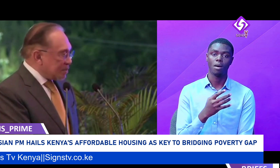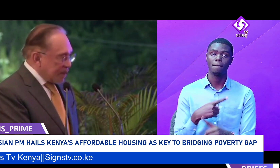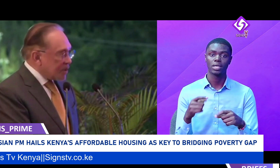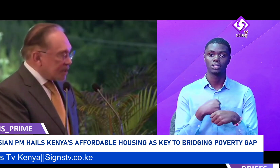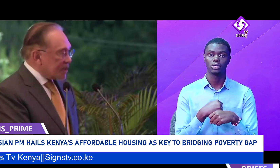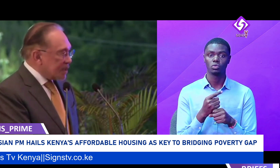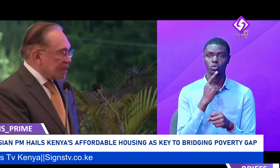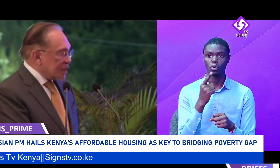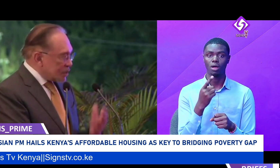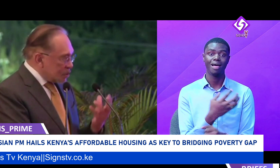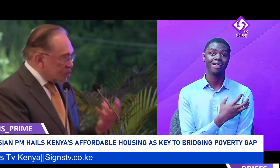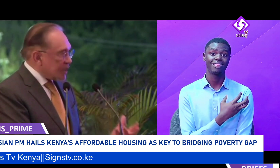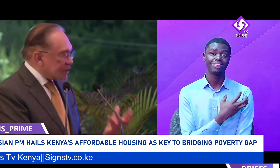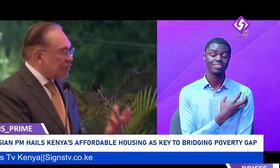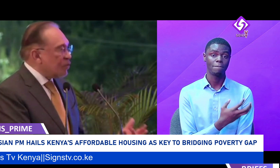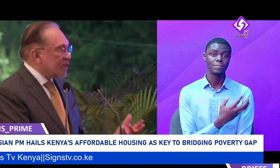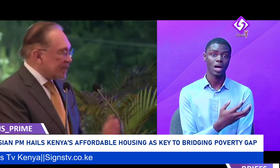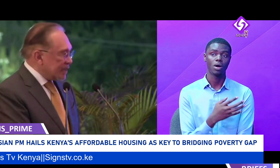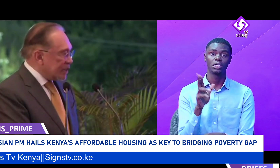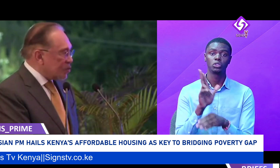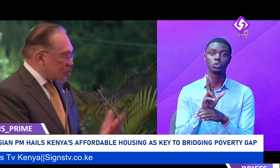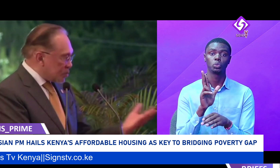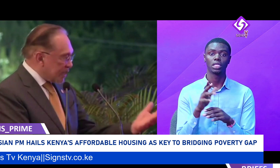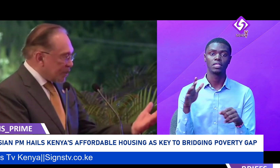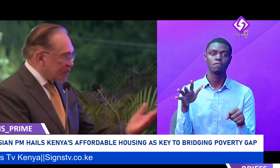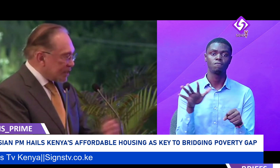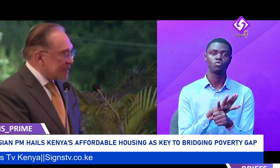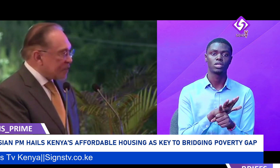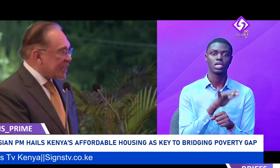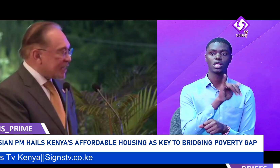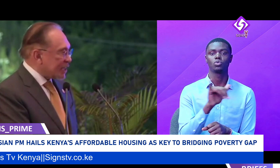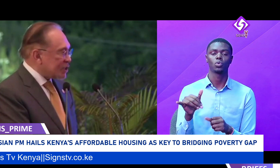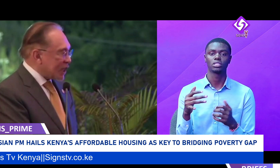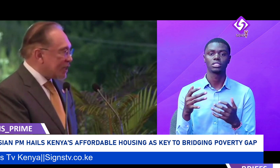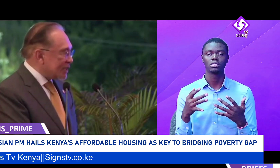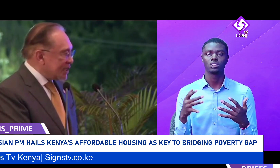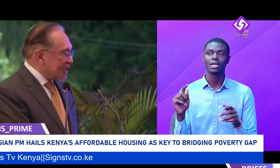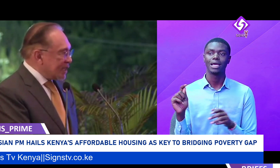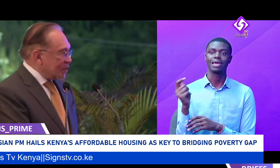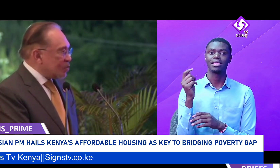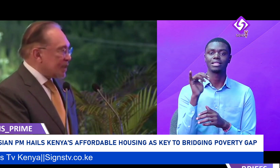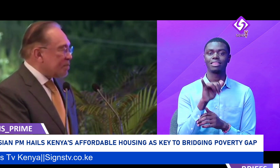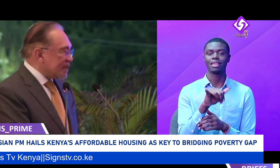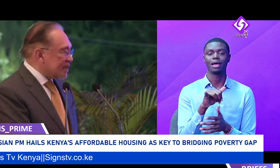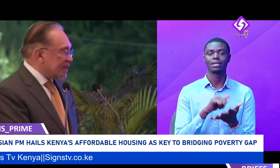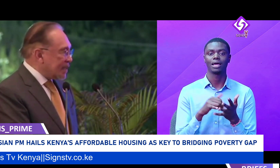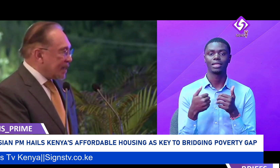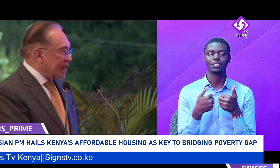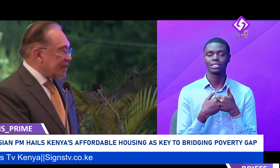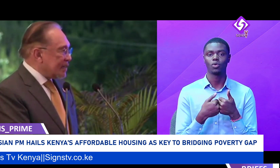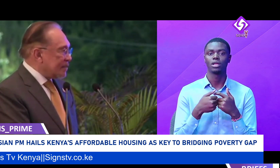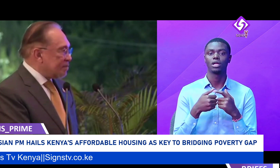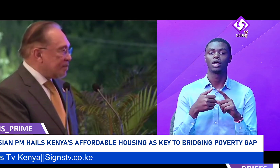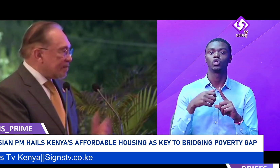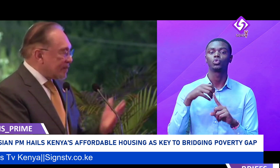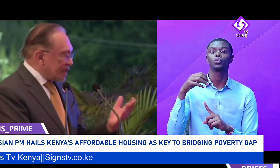that the power is utilized fully in the true spirit of the Kenyatta struggle to champion